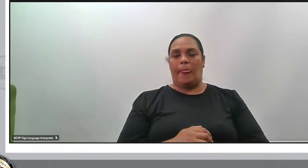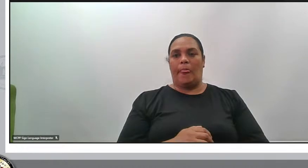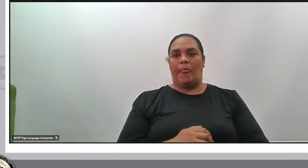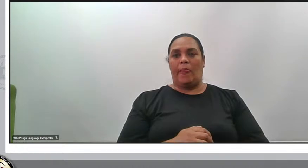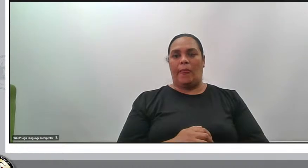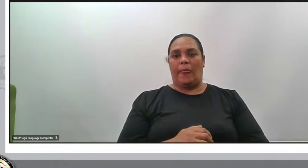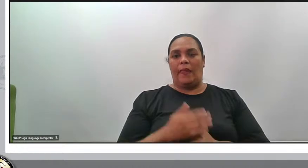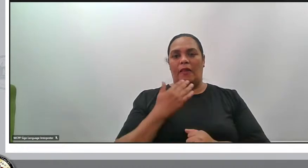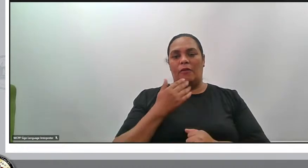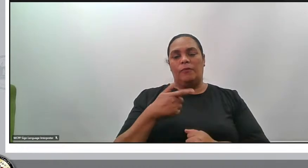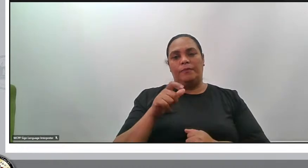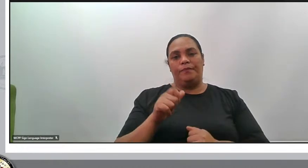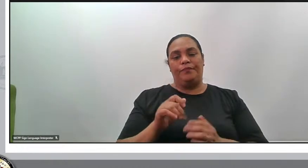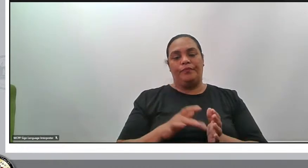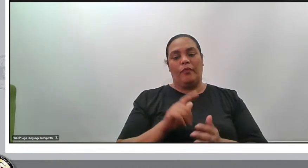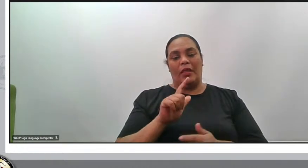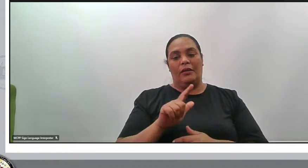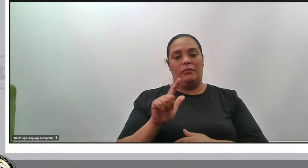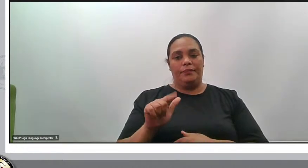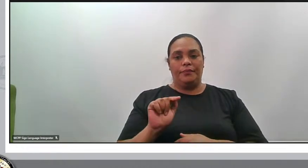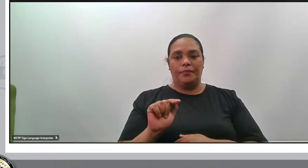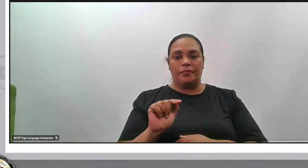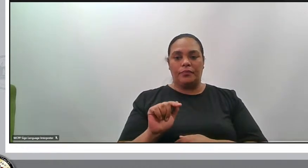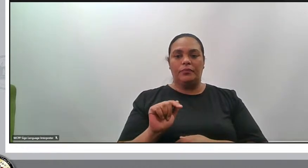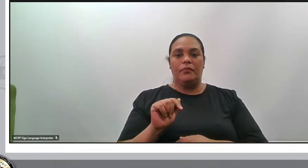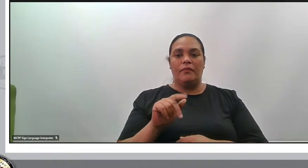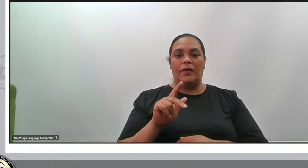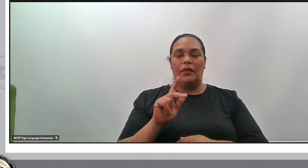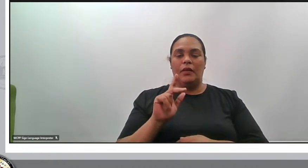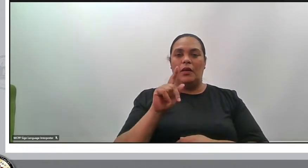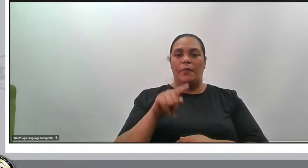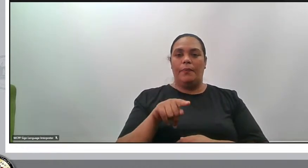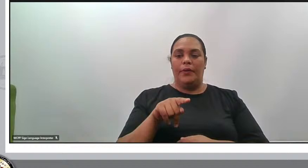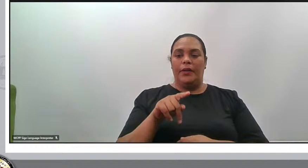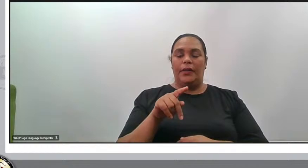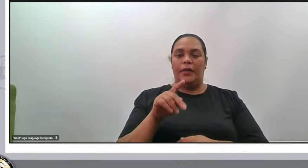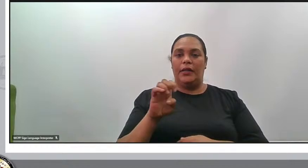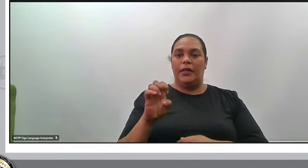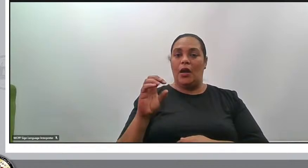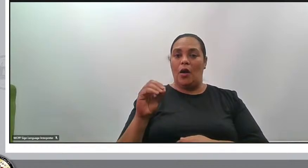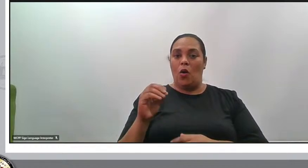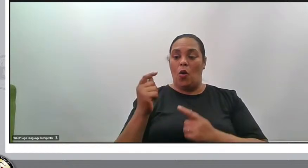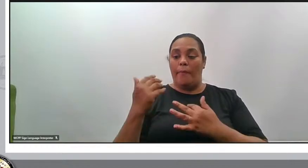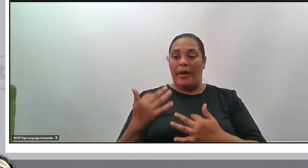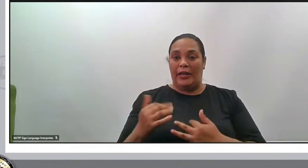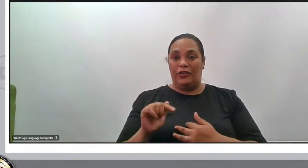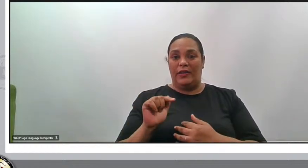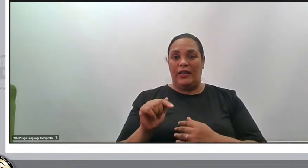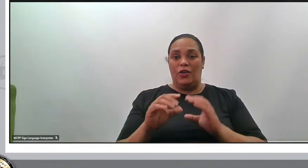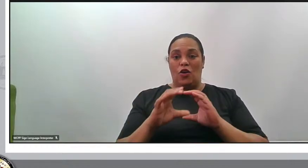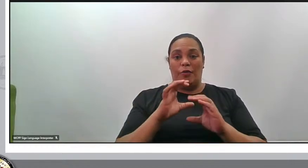Thank you, Chair. On page 77, the PEO budget indicates that communication budget will be increasing